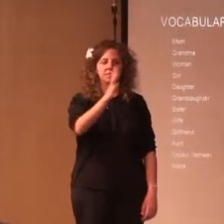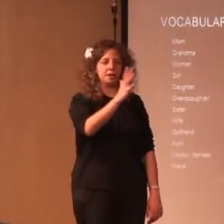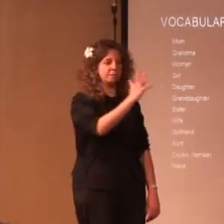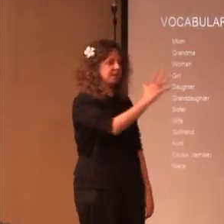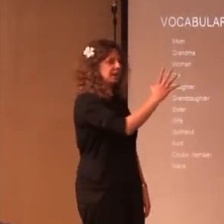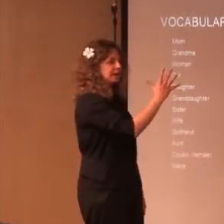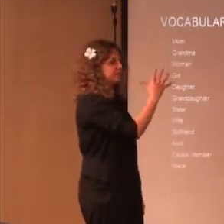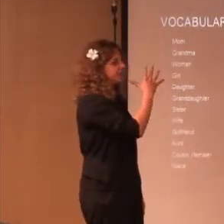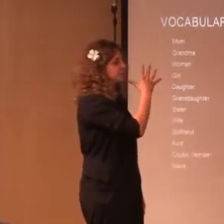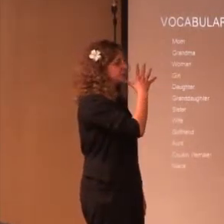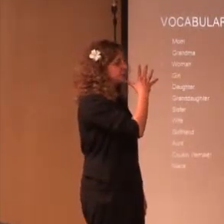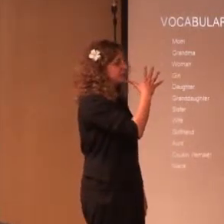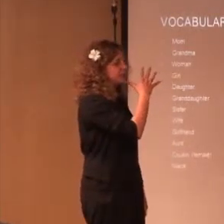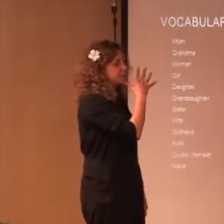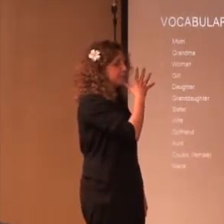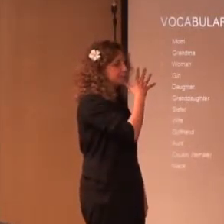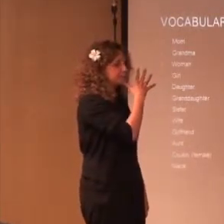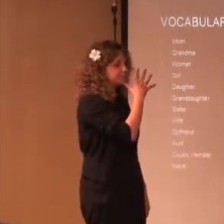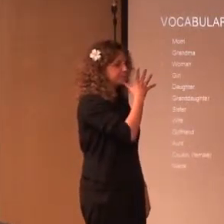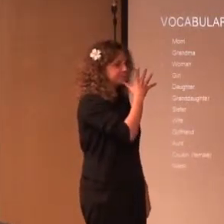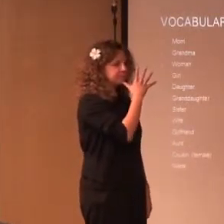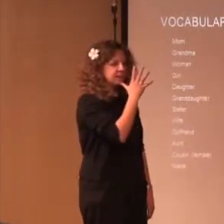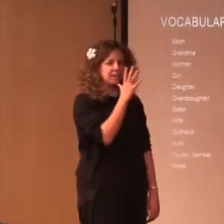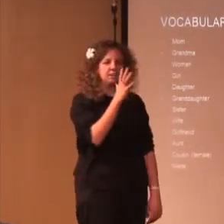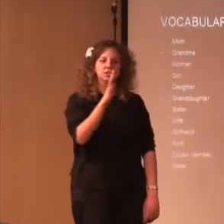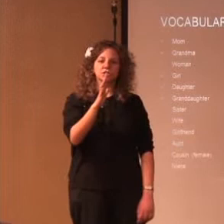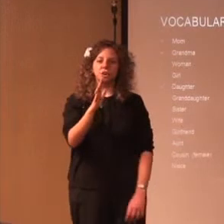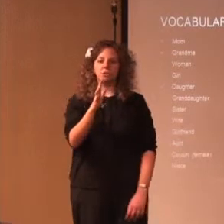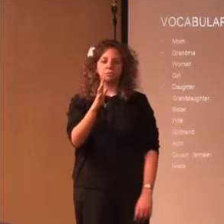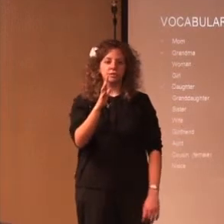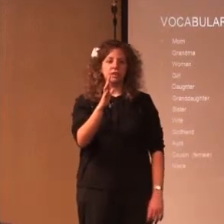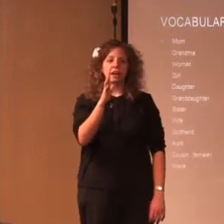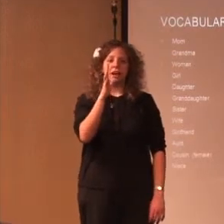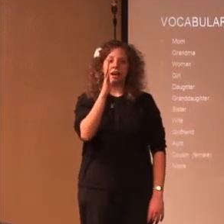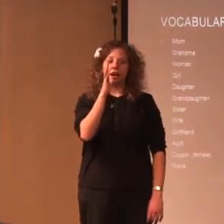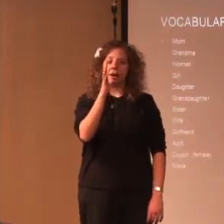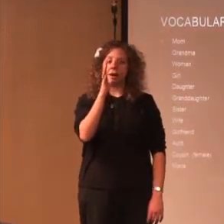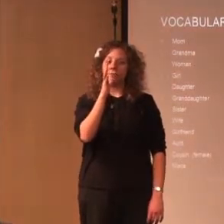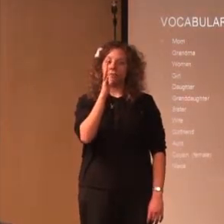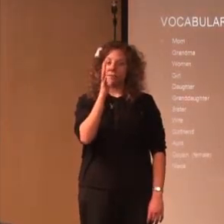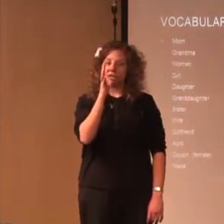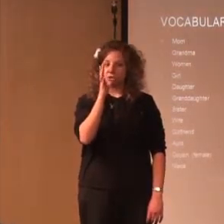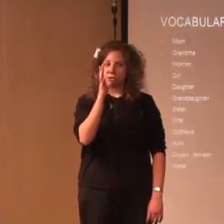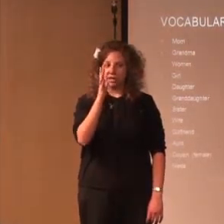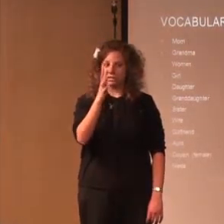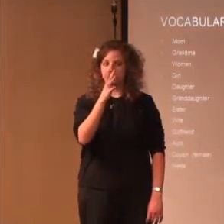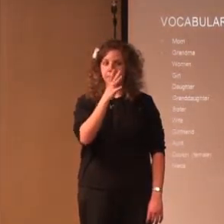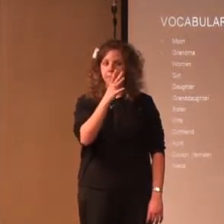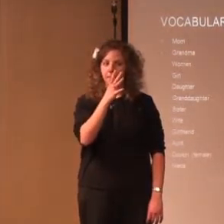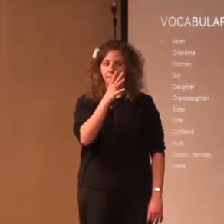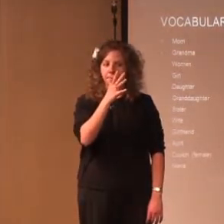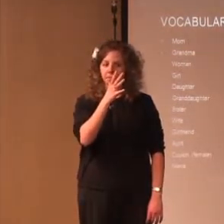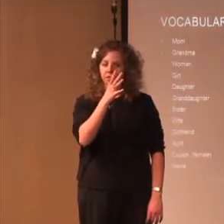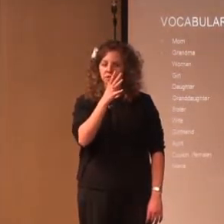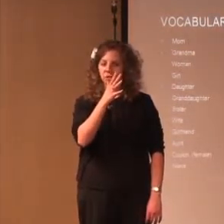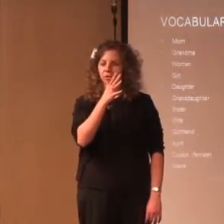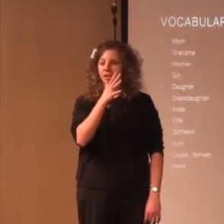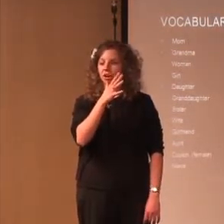thumb, I'm taking and putting it right here, mom. Okay? Tapping it, or do you just touch it? I'm tapping it twice. Okay. So there are